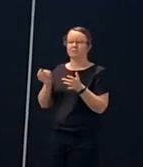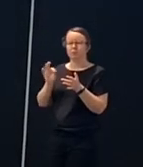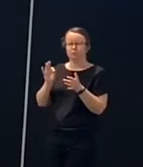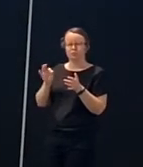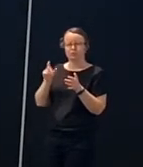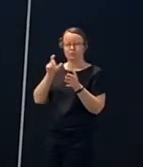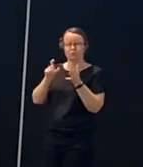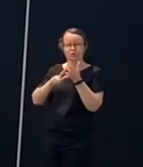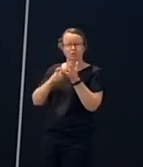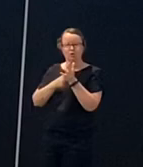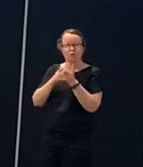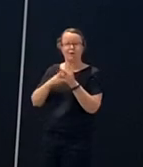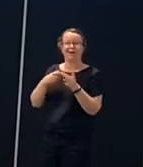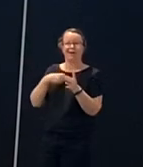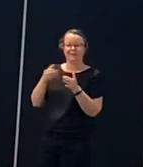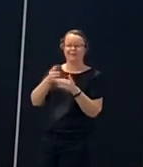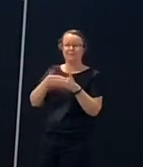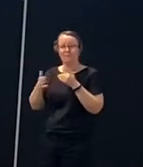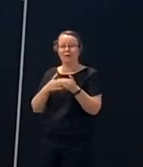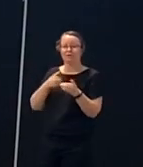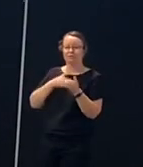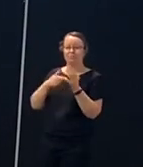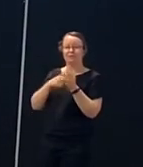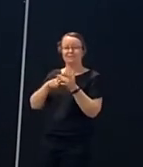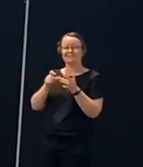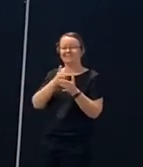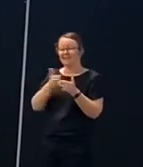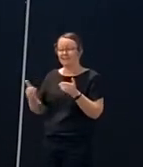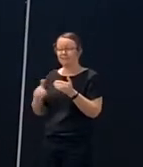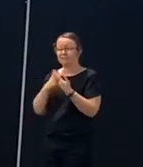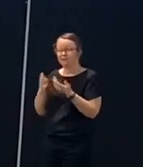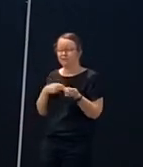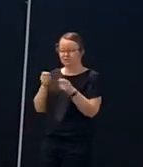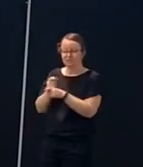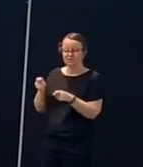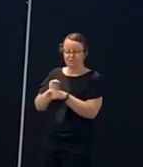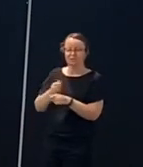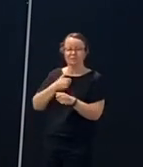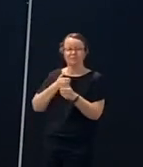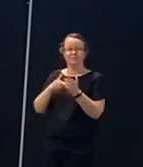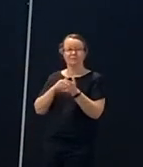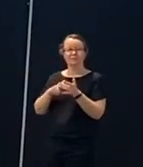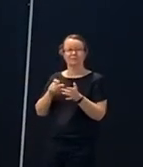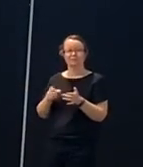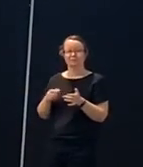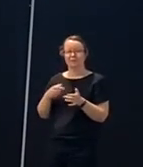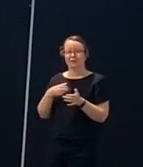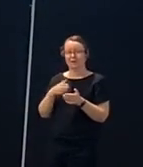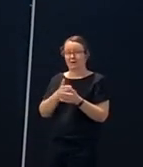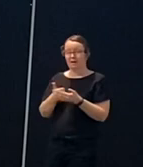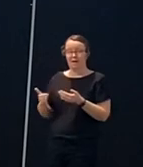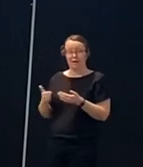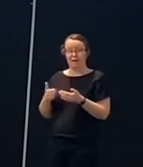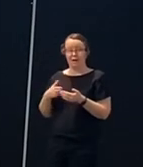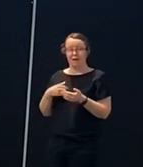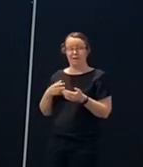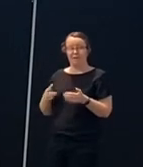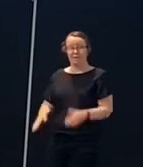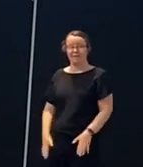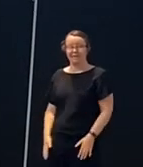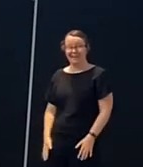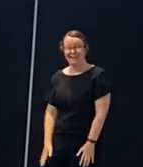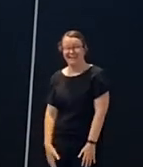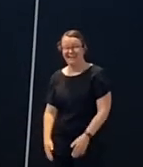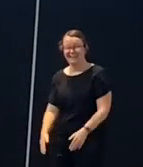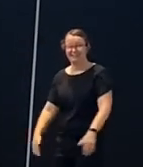What happened is I had to manage all day, every day, to redirect those ticks. In fact, there's one I still do now. I used to bang my knees